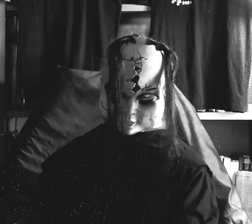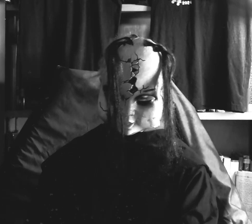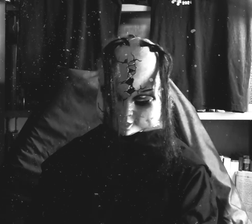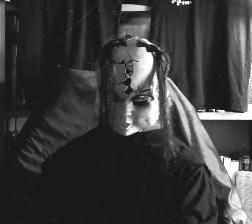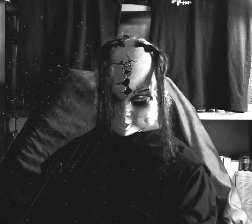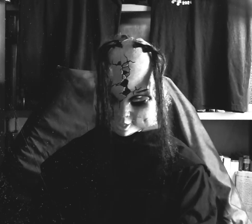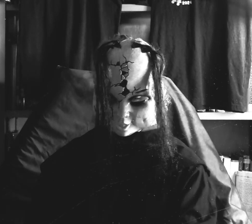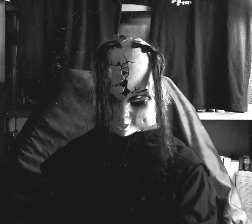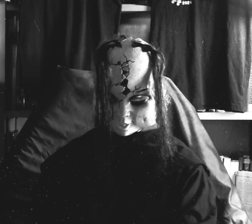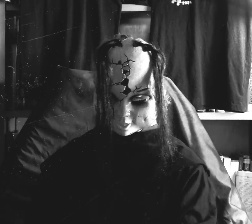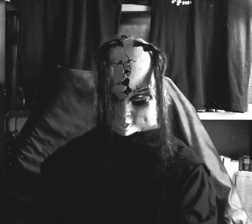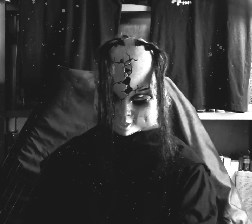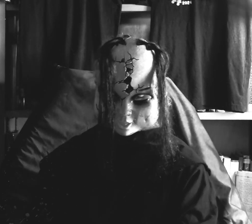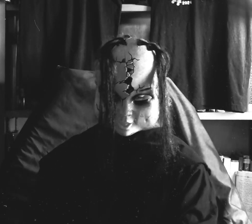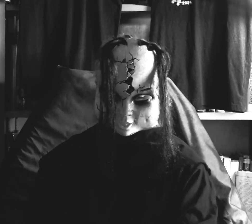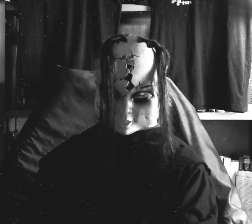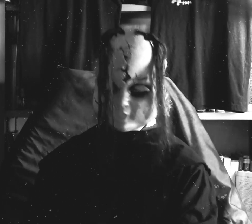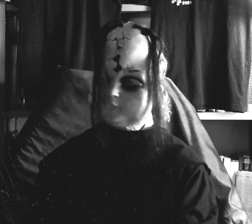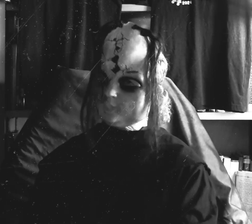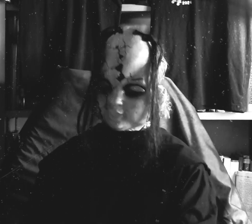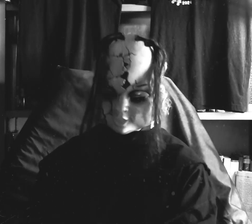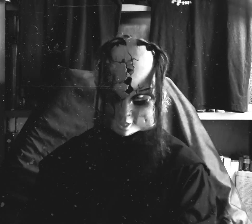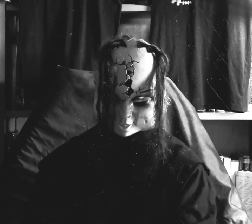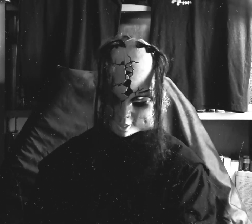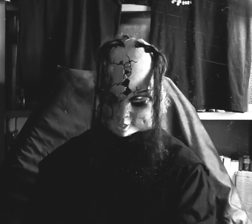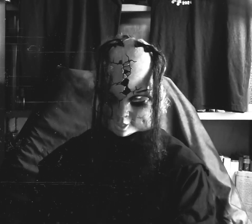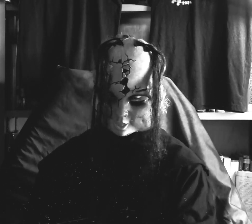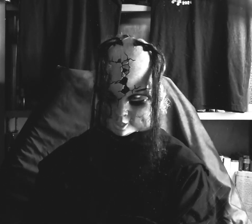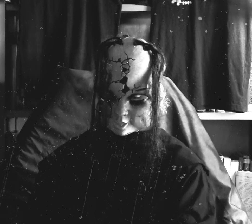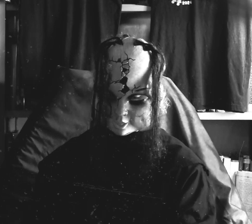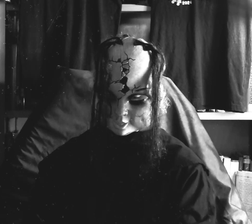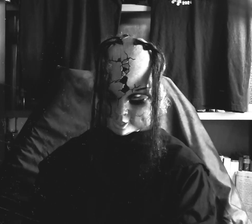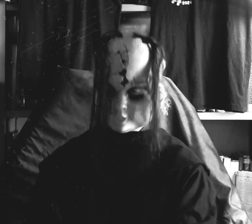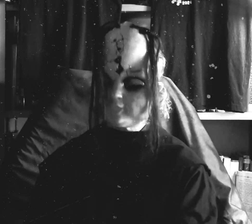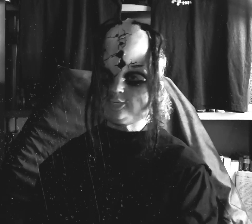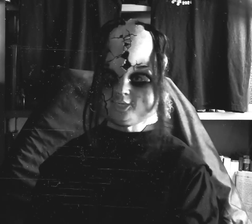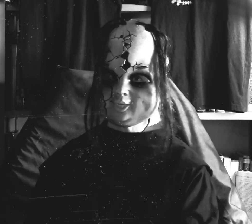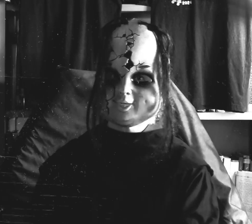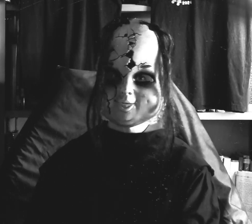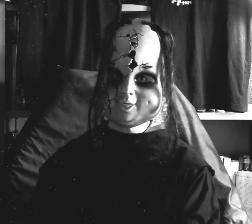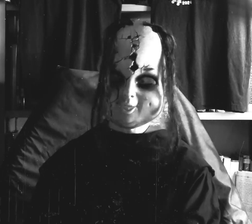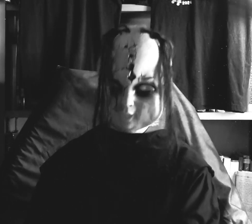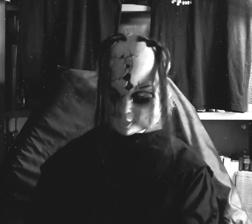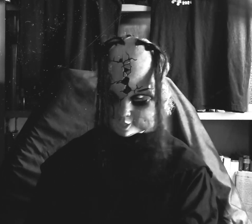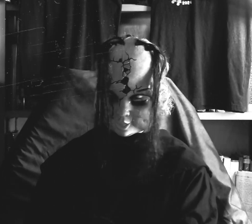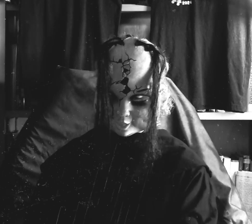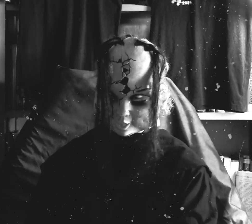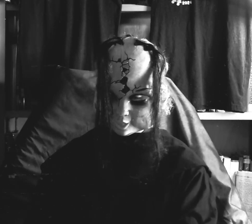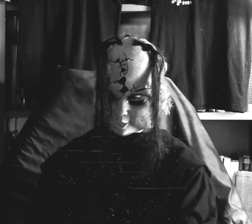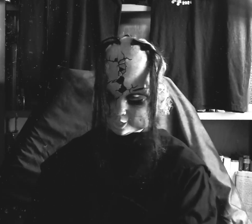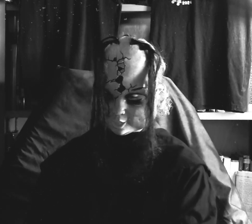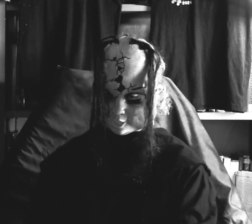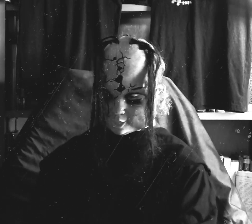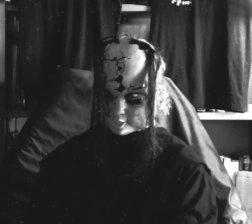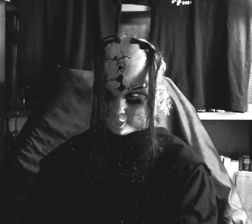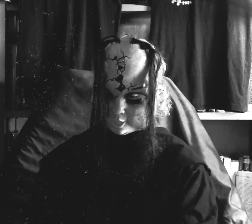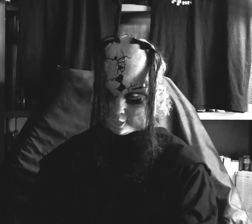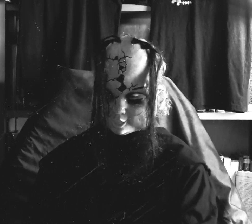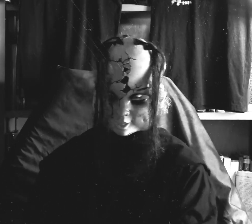class. As proud as Maria was, of course she became angry. She